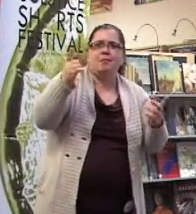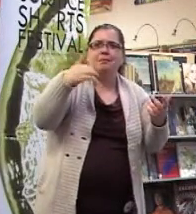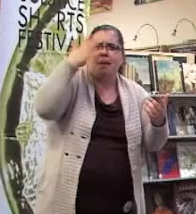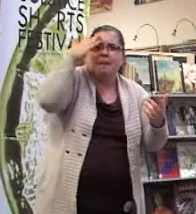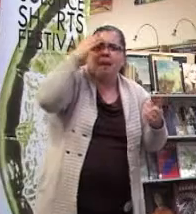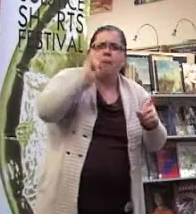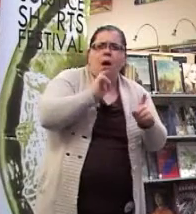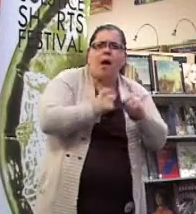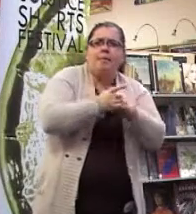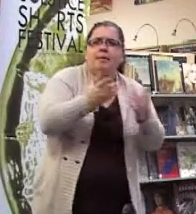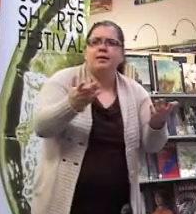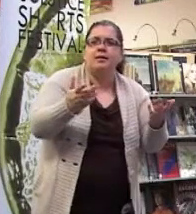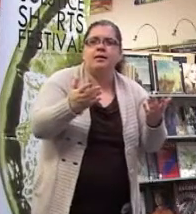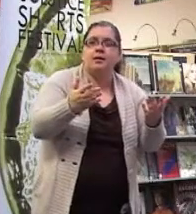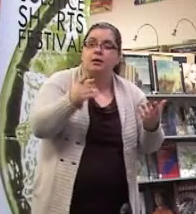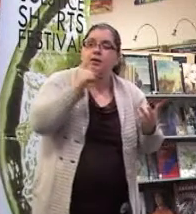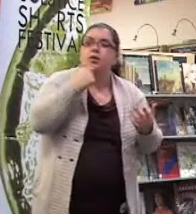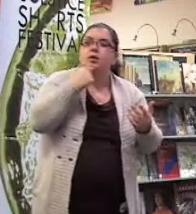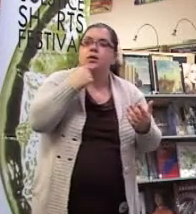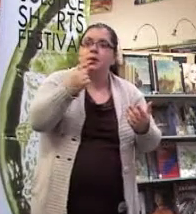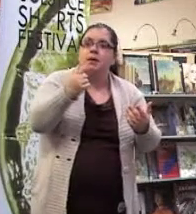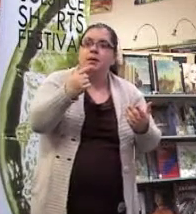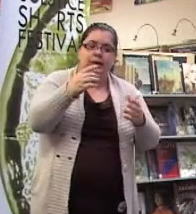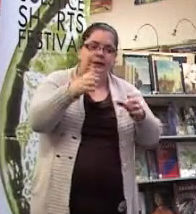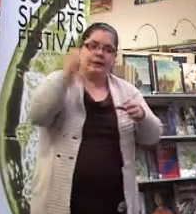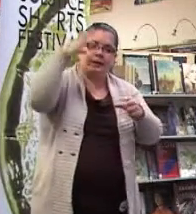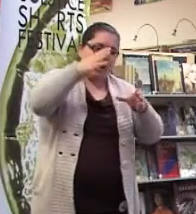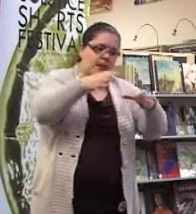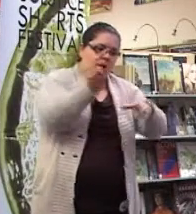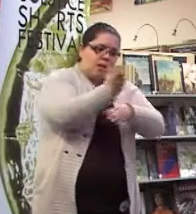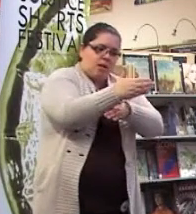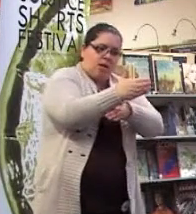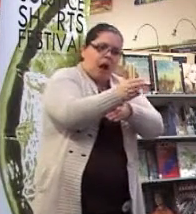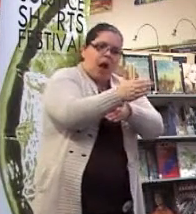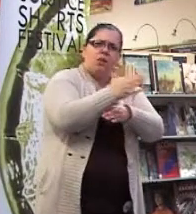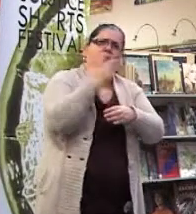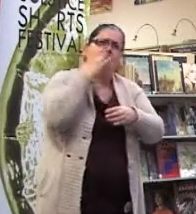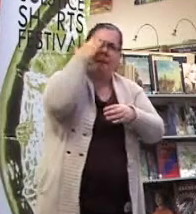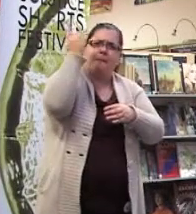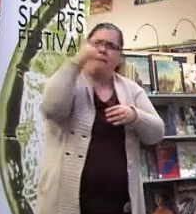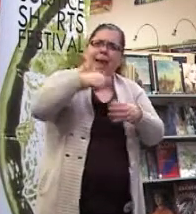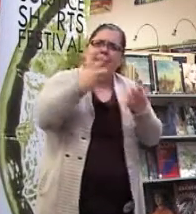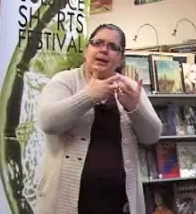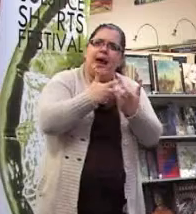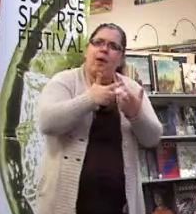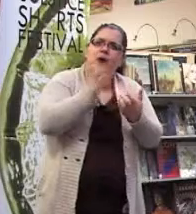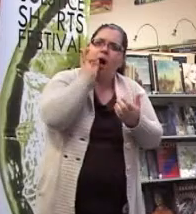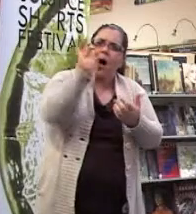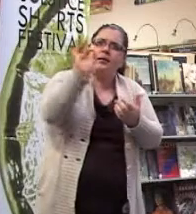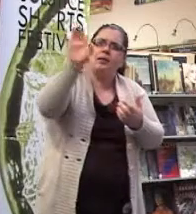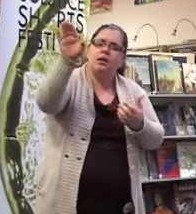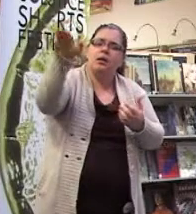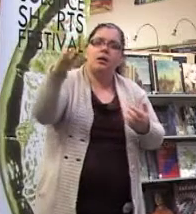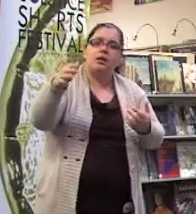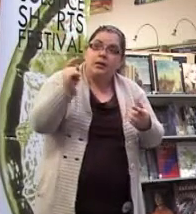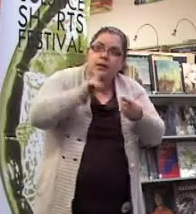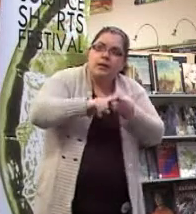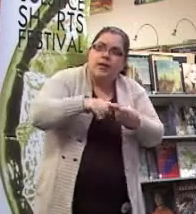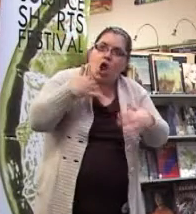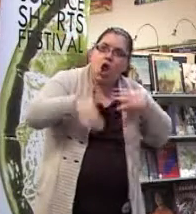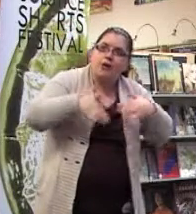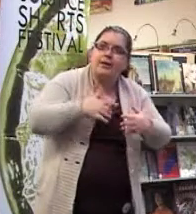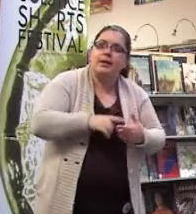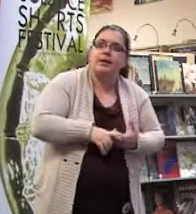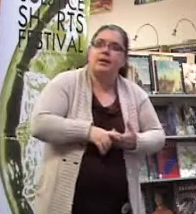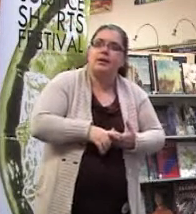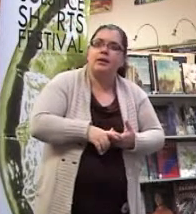unpredictable mother. Can you tell me if the Sundial knows when Mum will be coming back and how she is? I asked Ashish the astrologer. Is she still